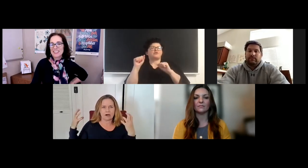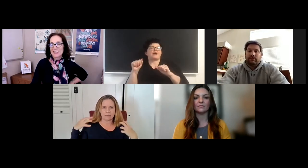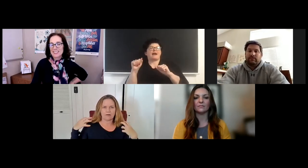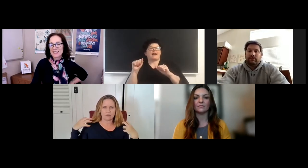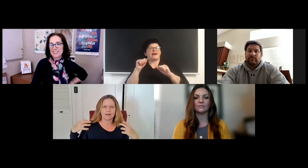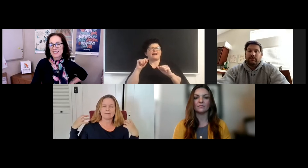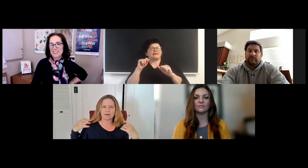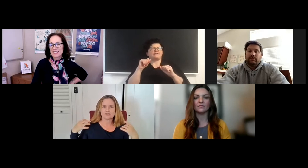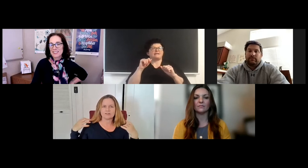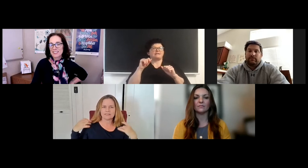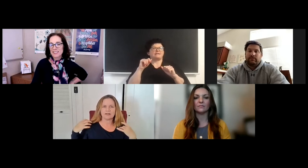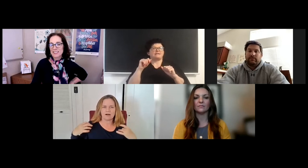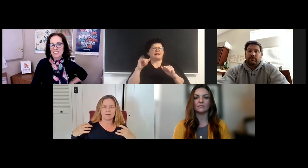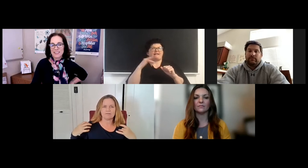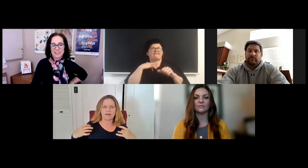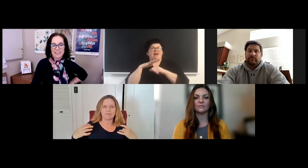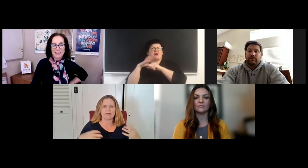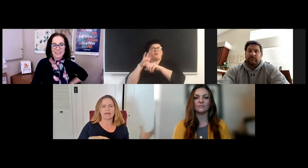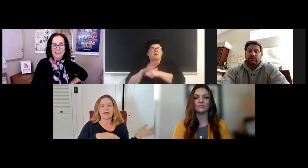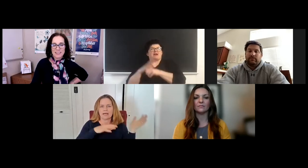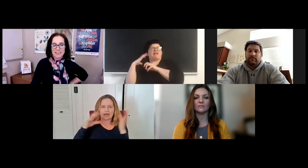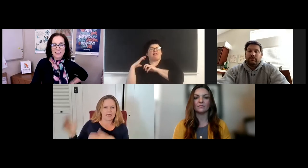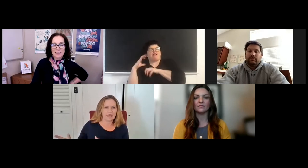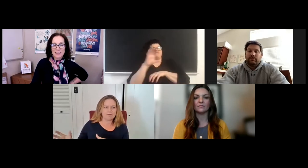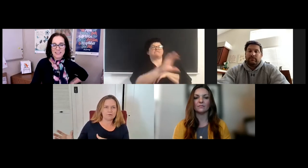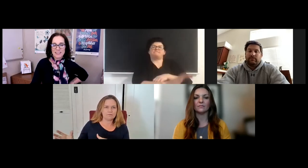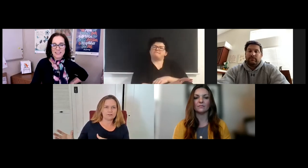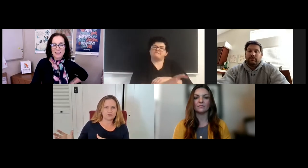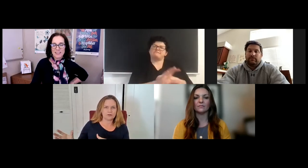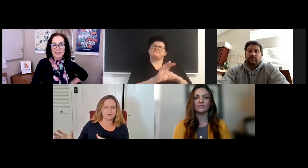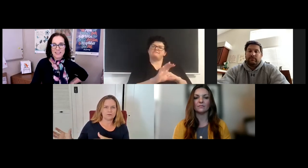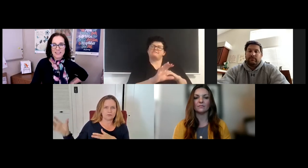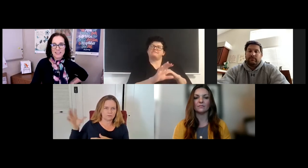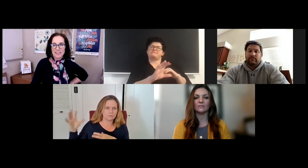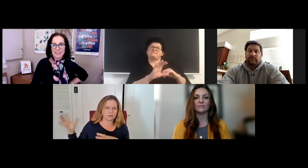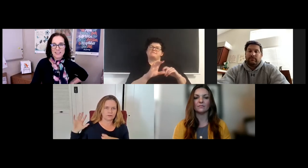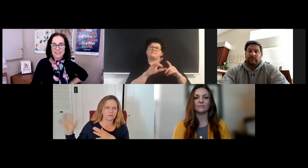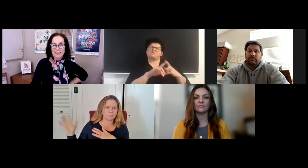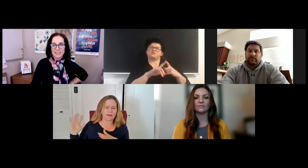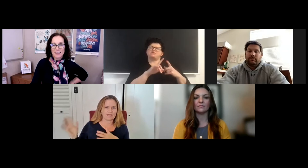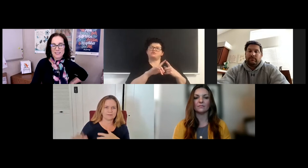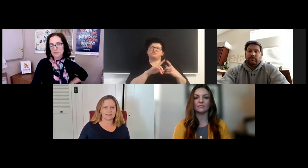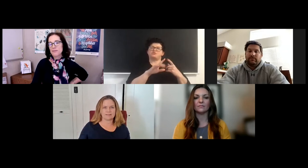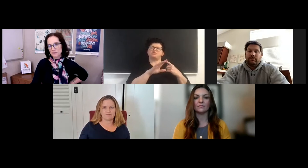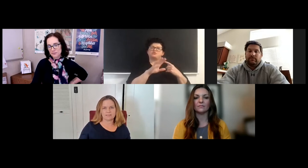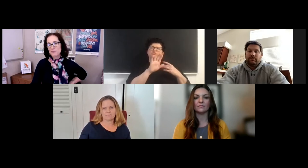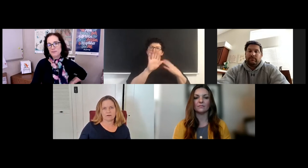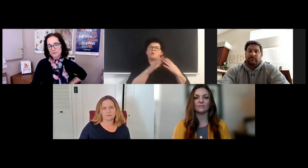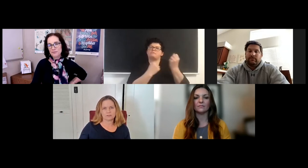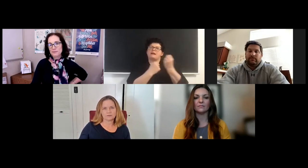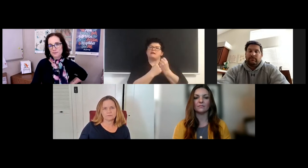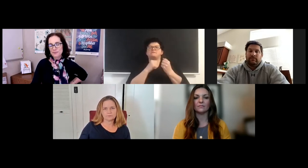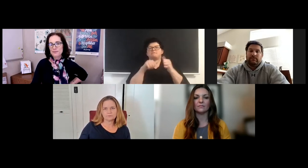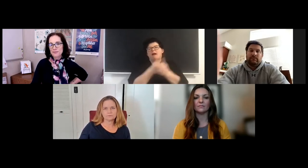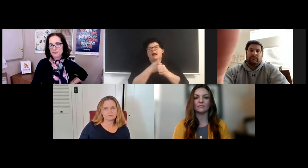is kind of the pressure is taken off the family and move to with, you know, your backup system of the deaf